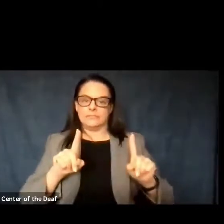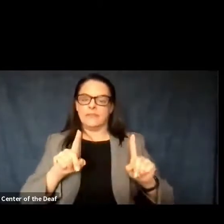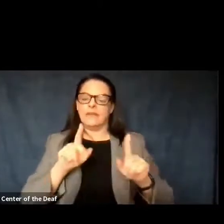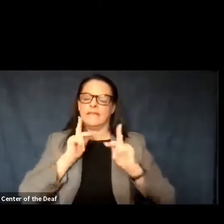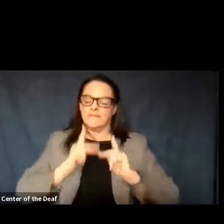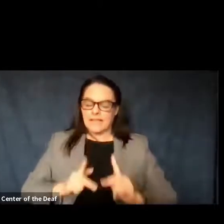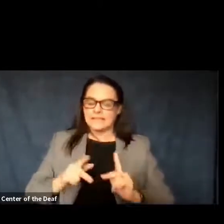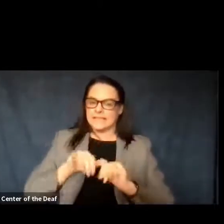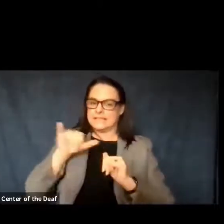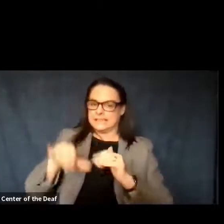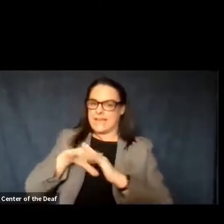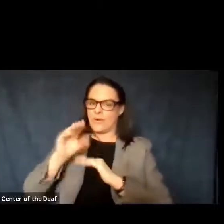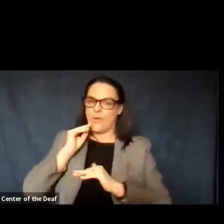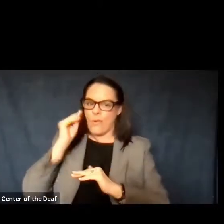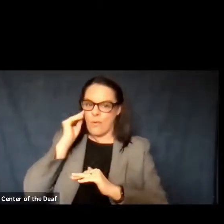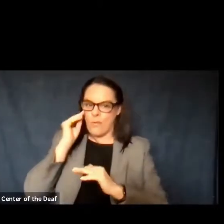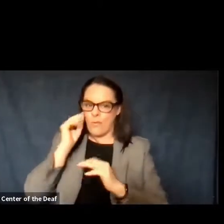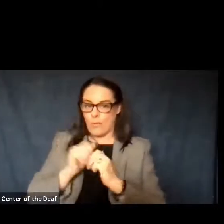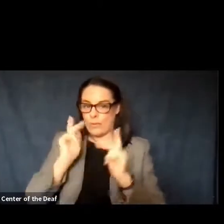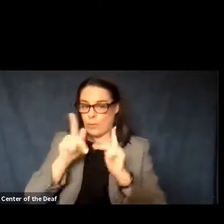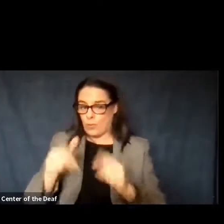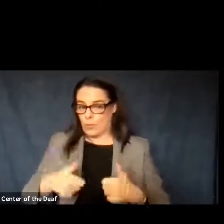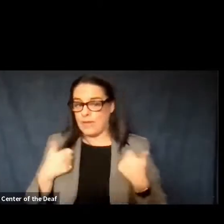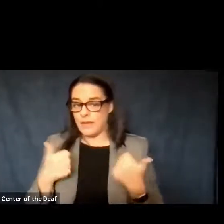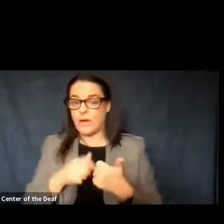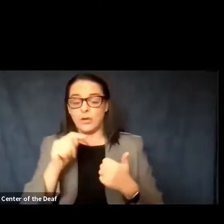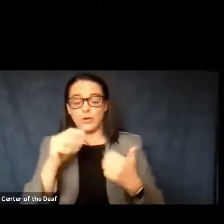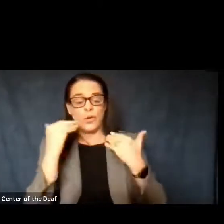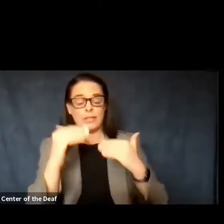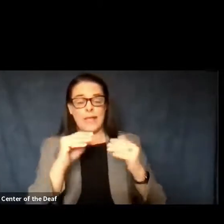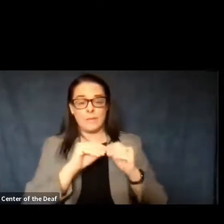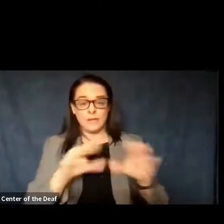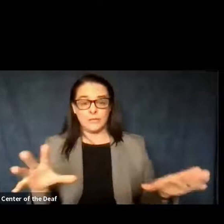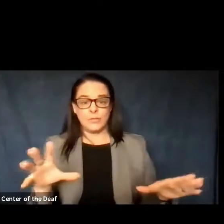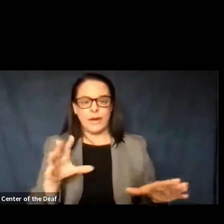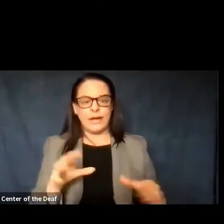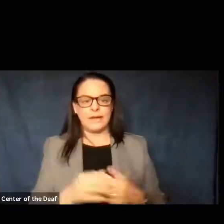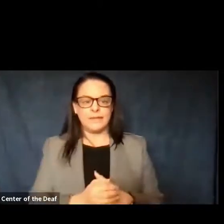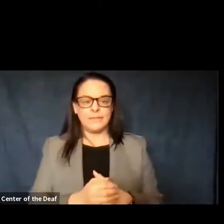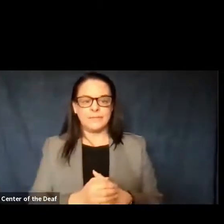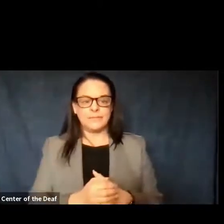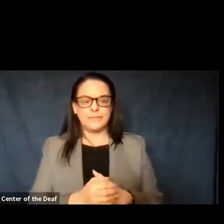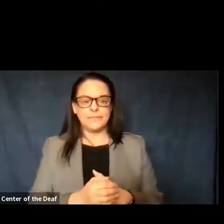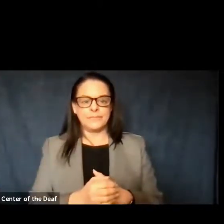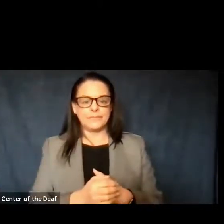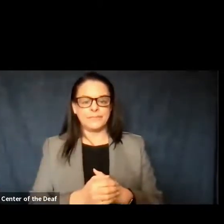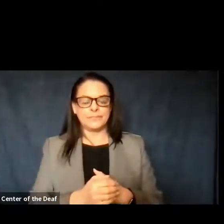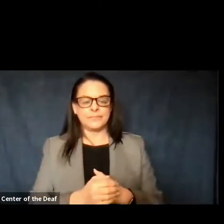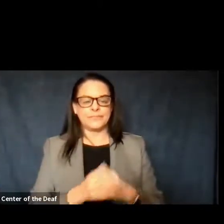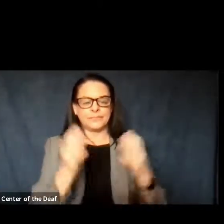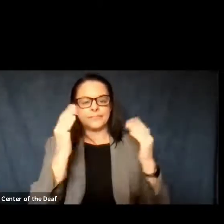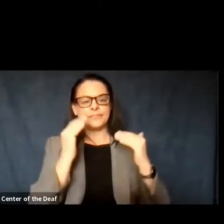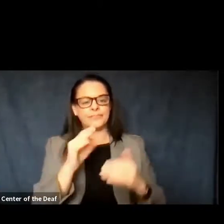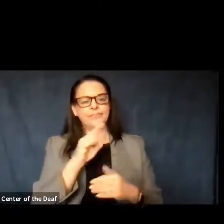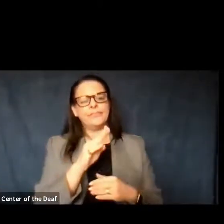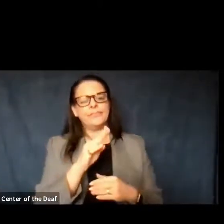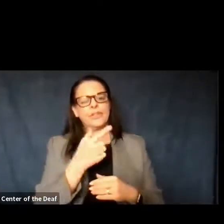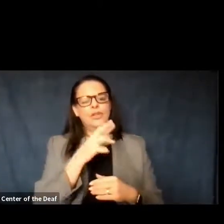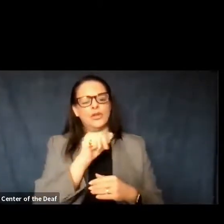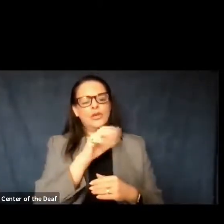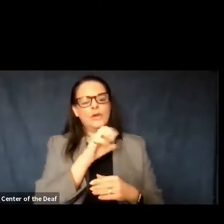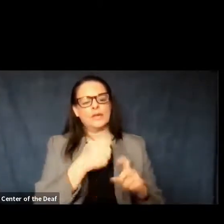help, again, limit the spread and have impact within our community. The next question we have is from Grace